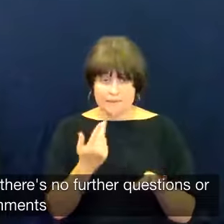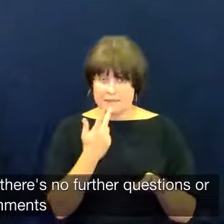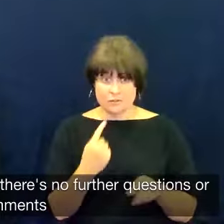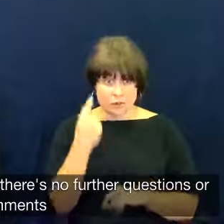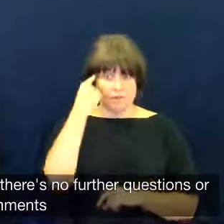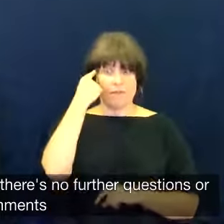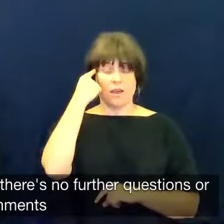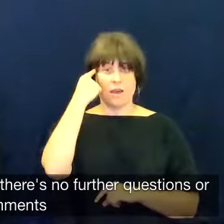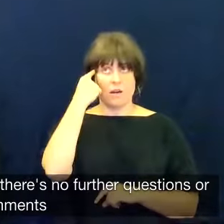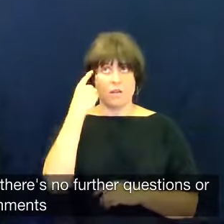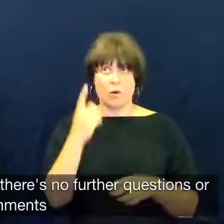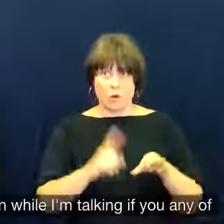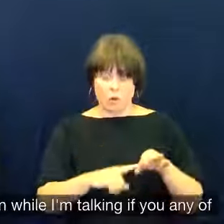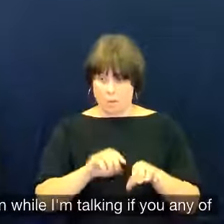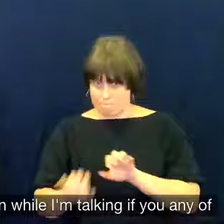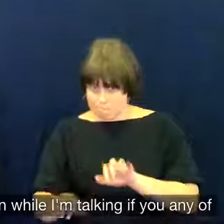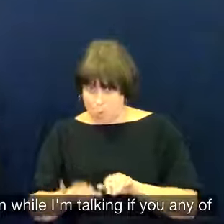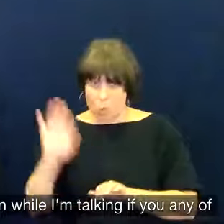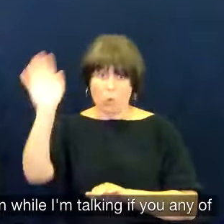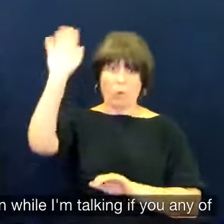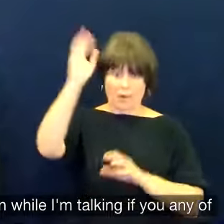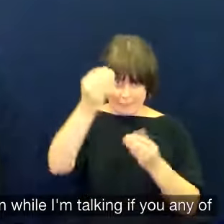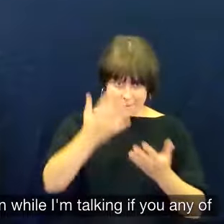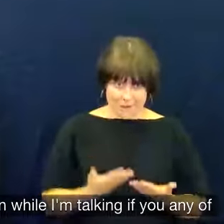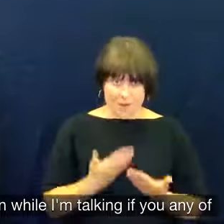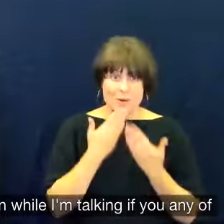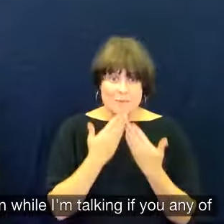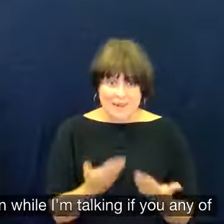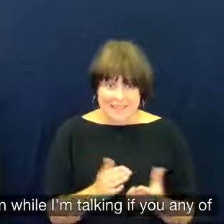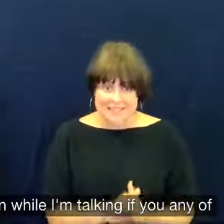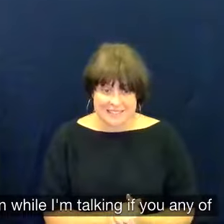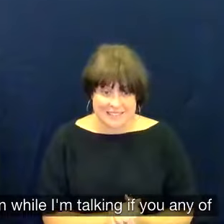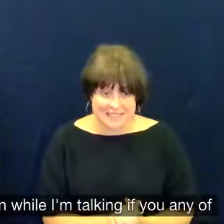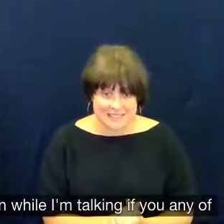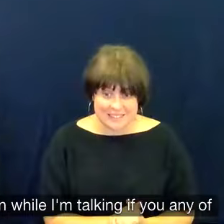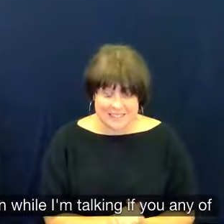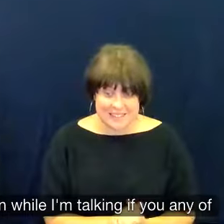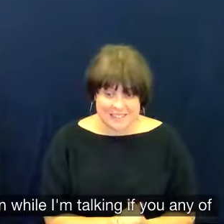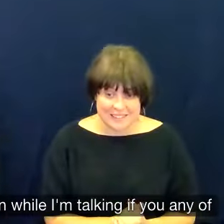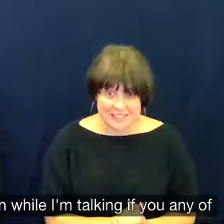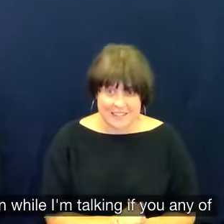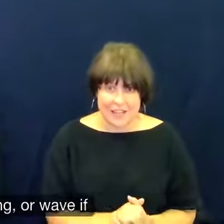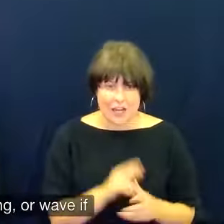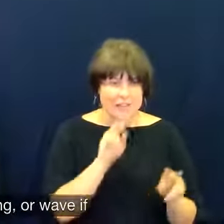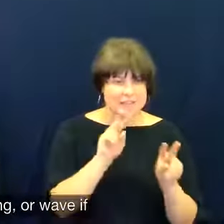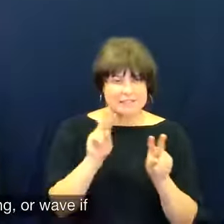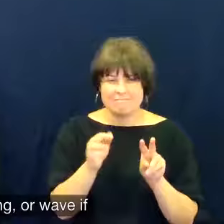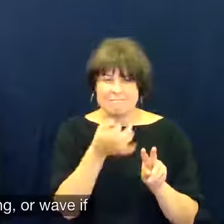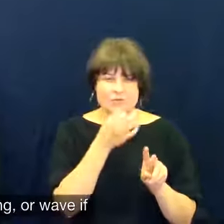something, or wave. If you're on, we're seeing a few people's